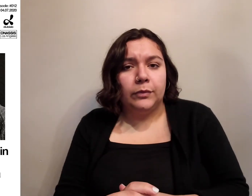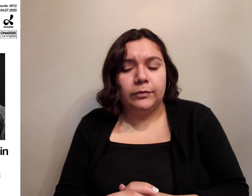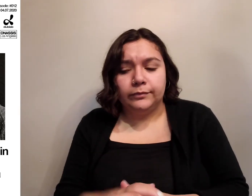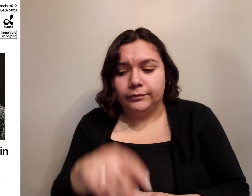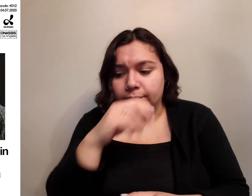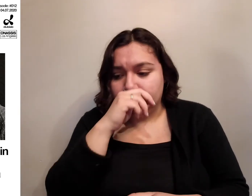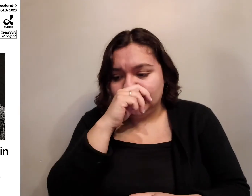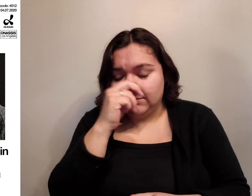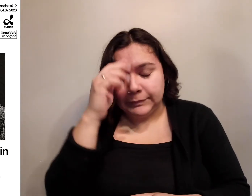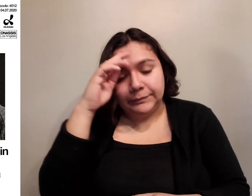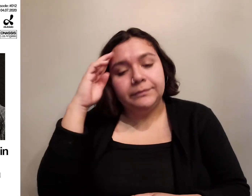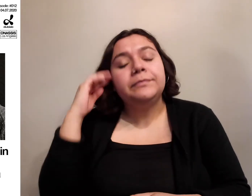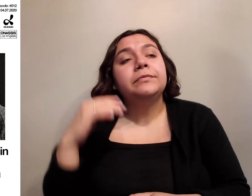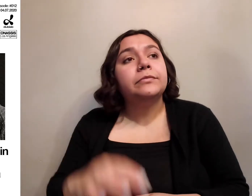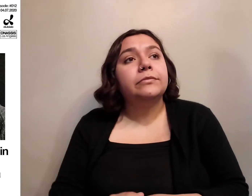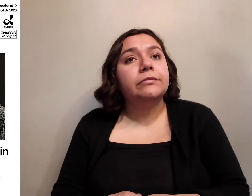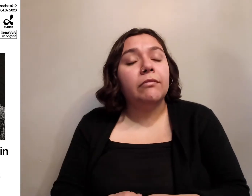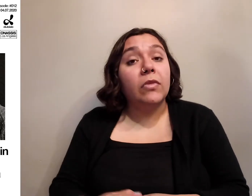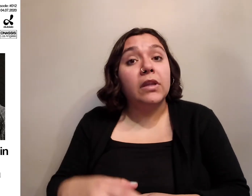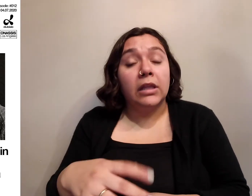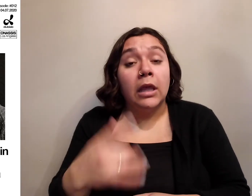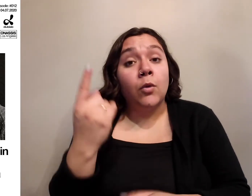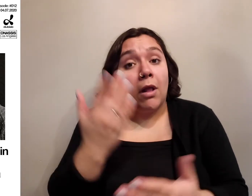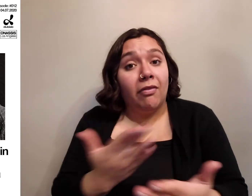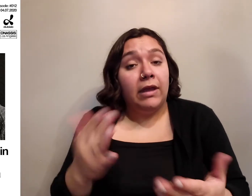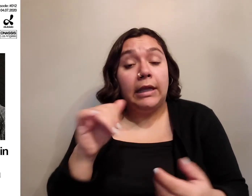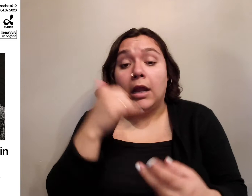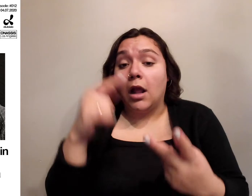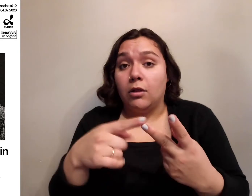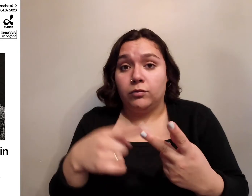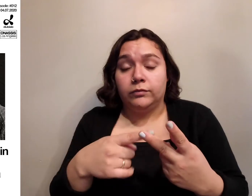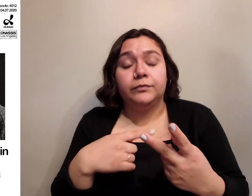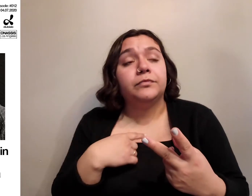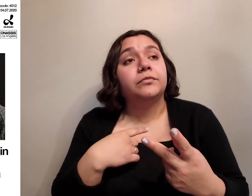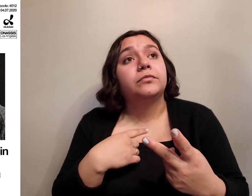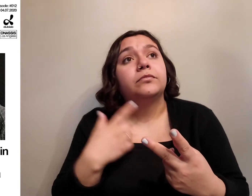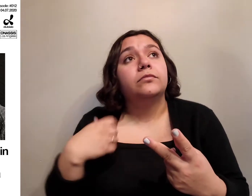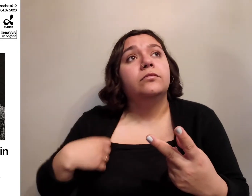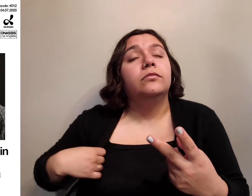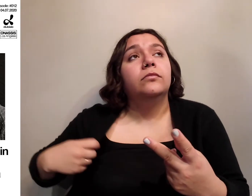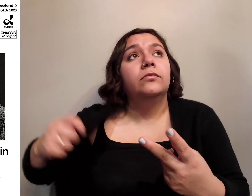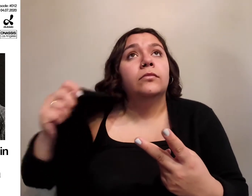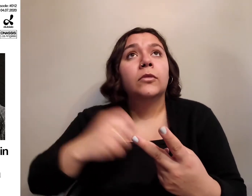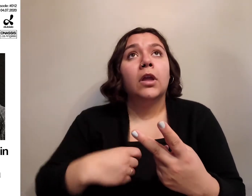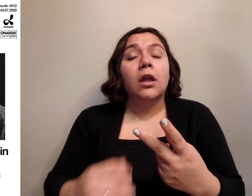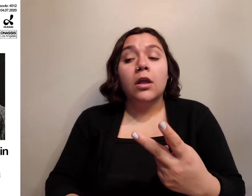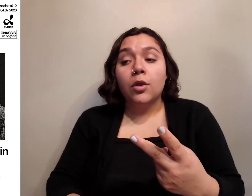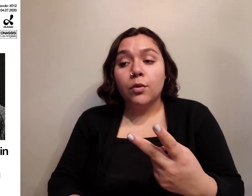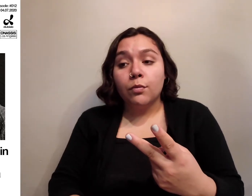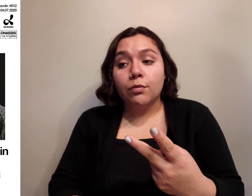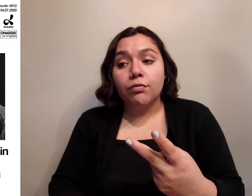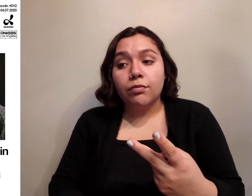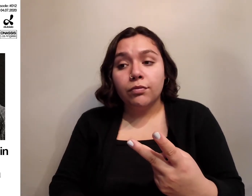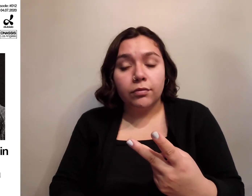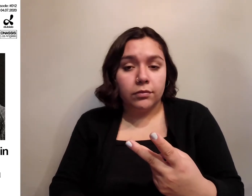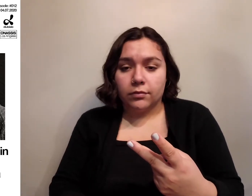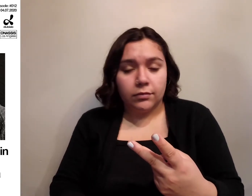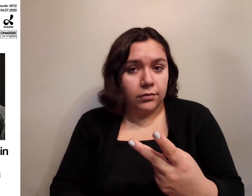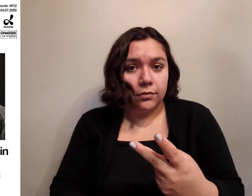so that's one thing. I think the other part of this is that the